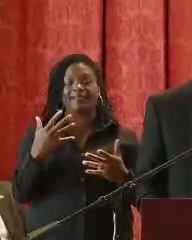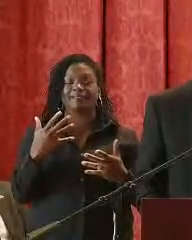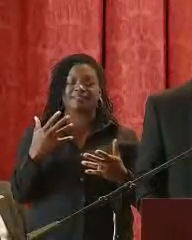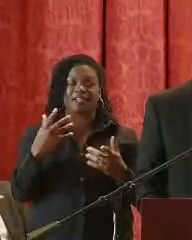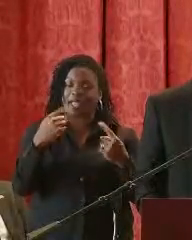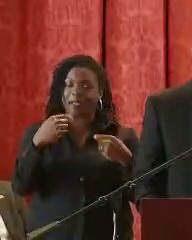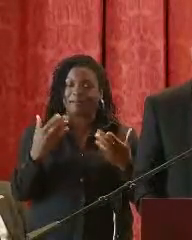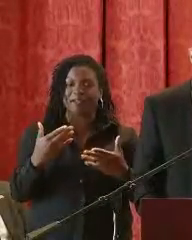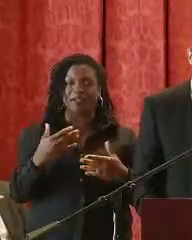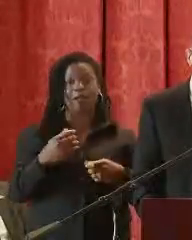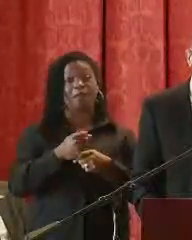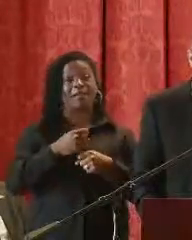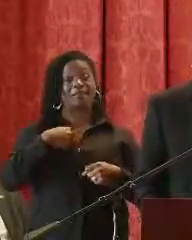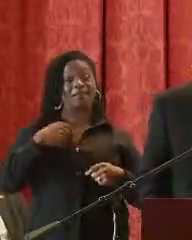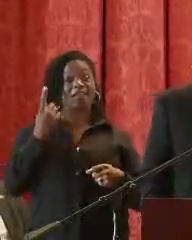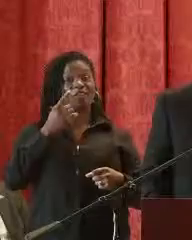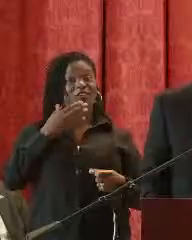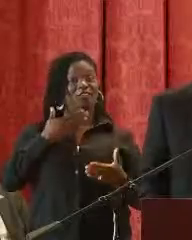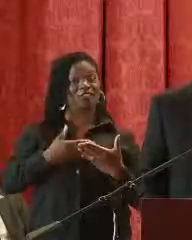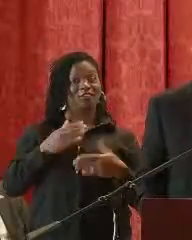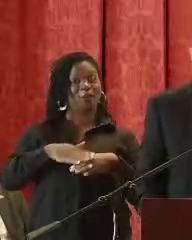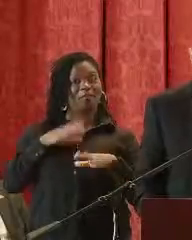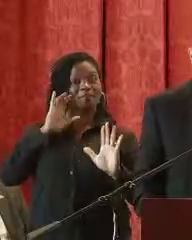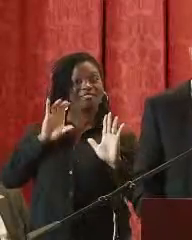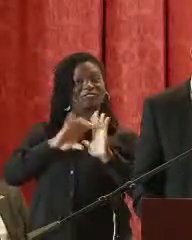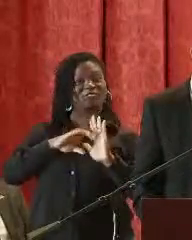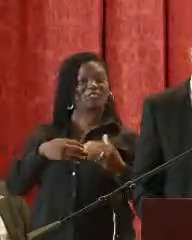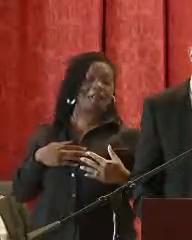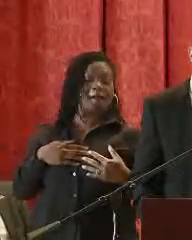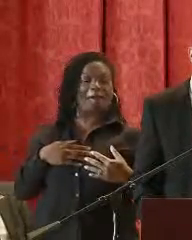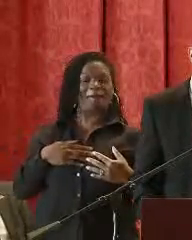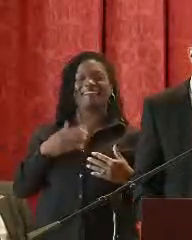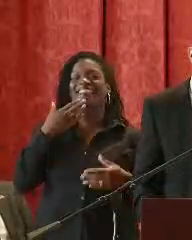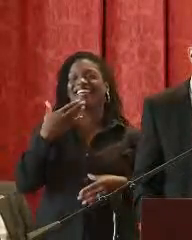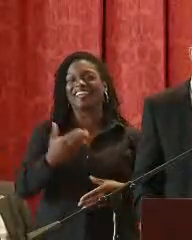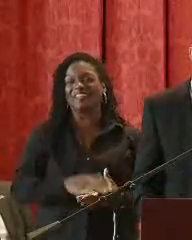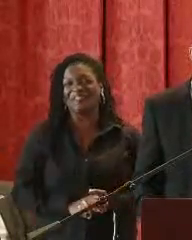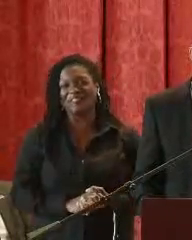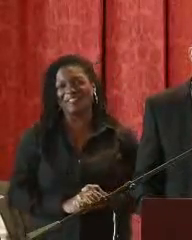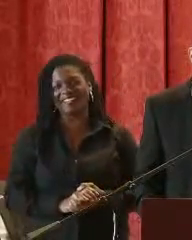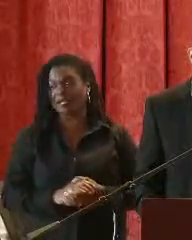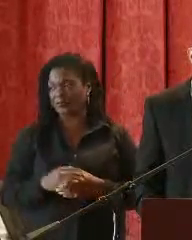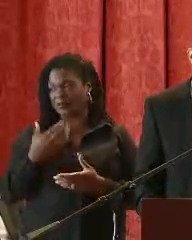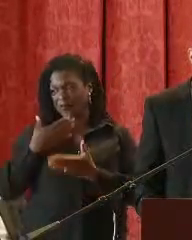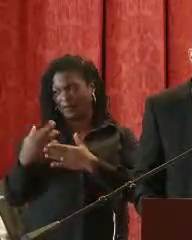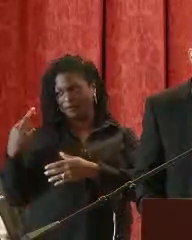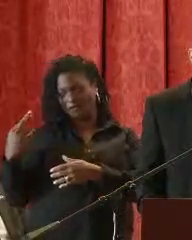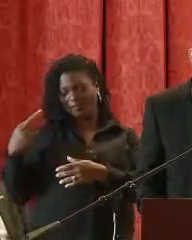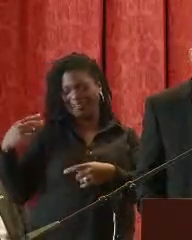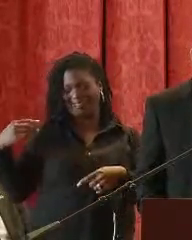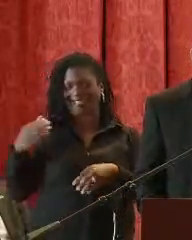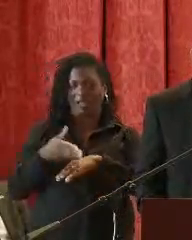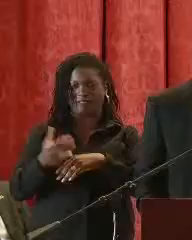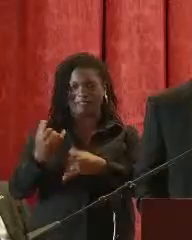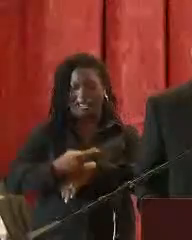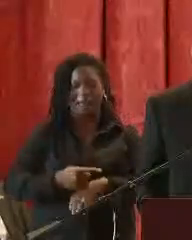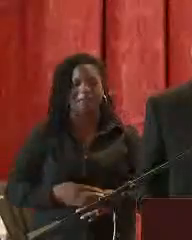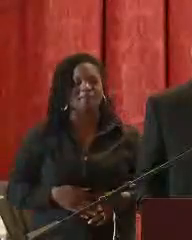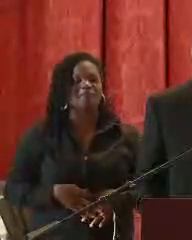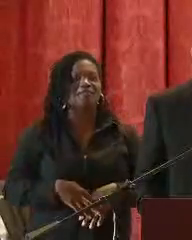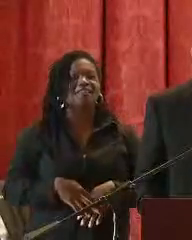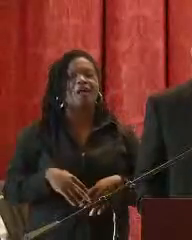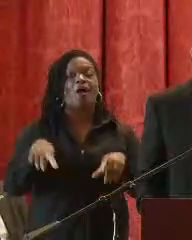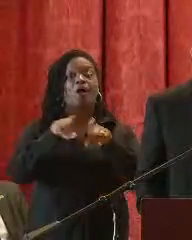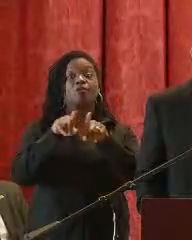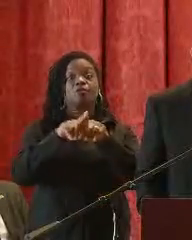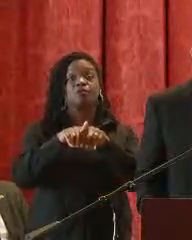really made me look good on the picture. Thank you. I'm going to make new friends after today. And also, first, would